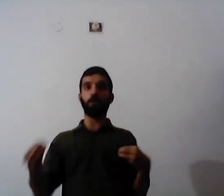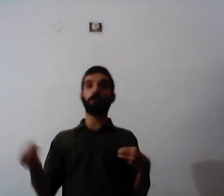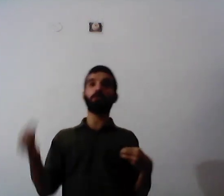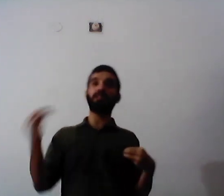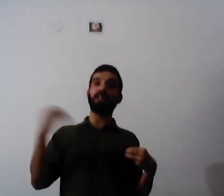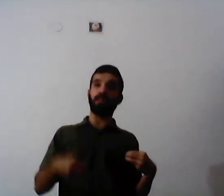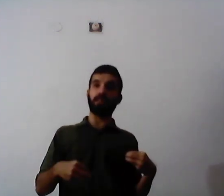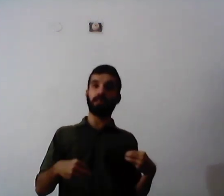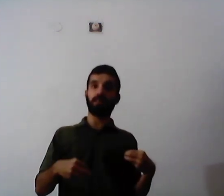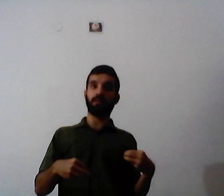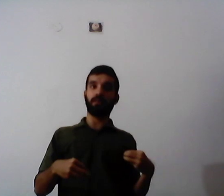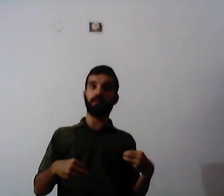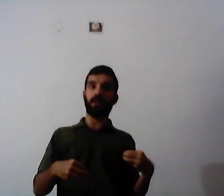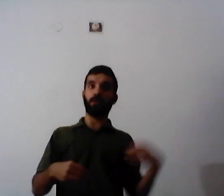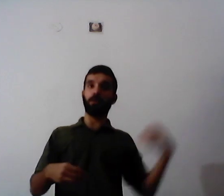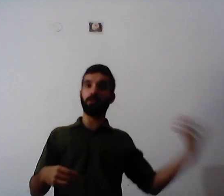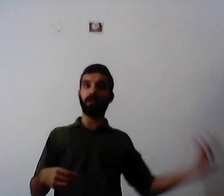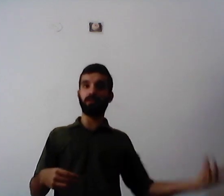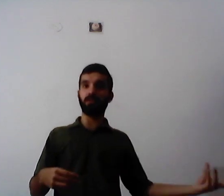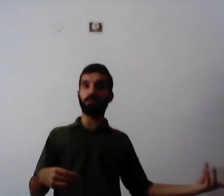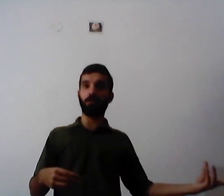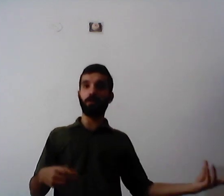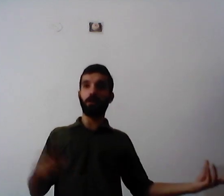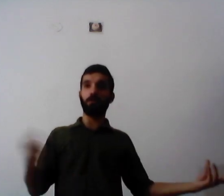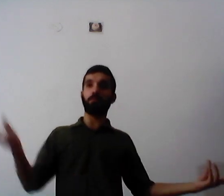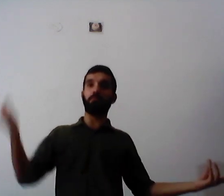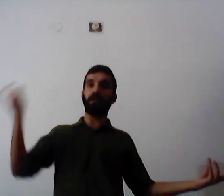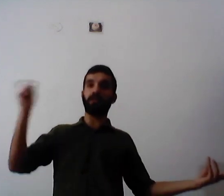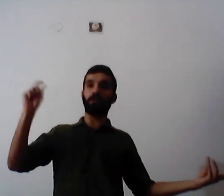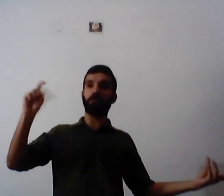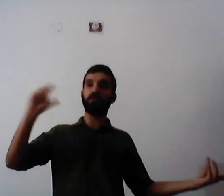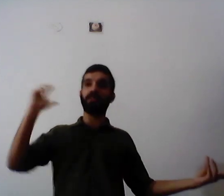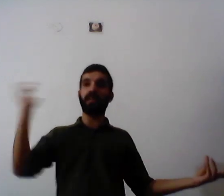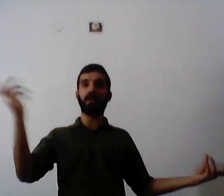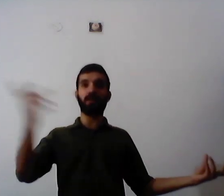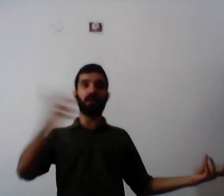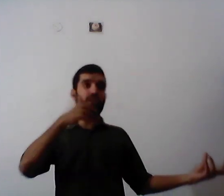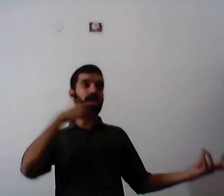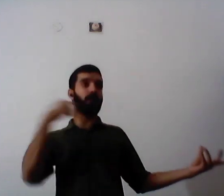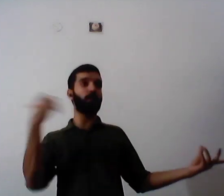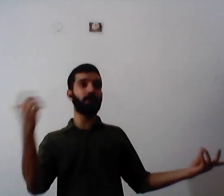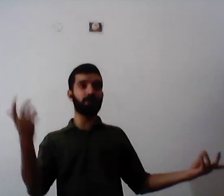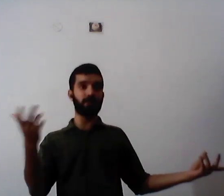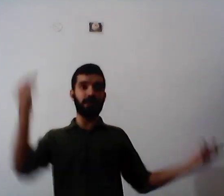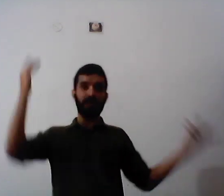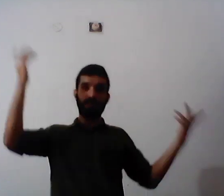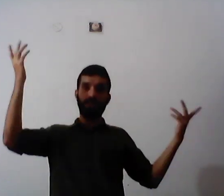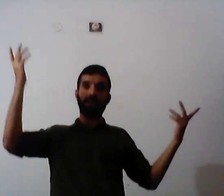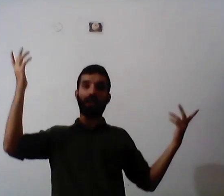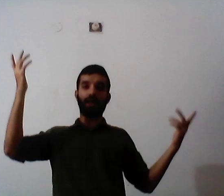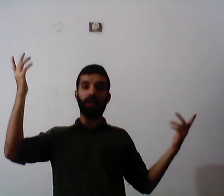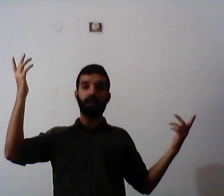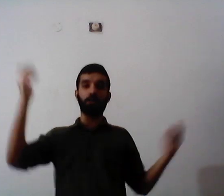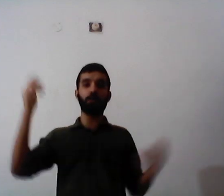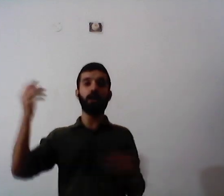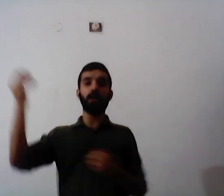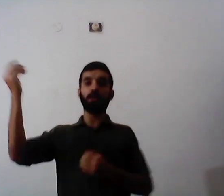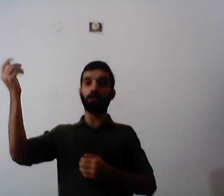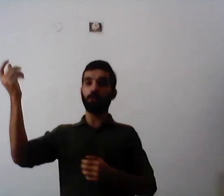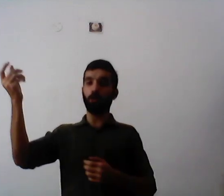to decrease. According to Henry's law, when the pressure of this air around us decreases at high altitude, the